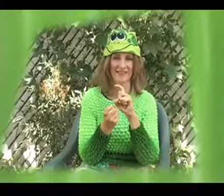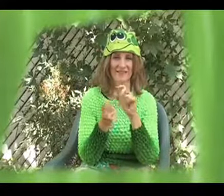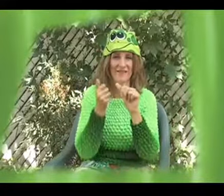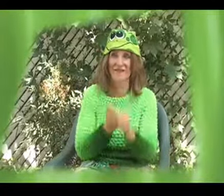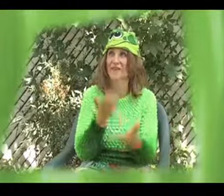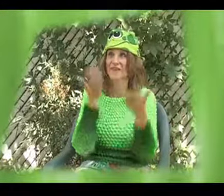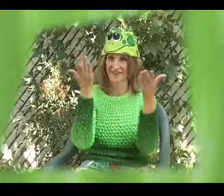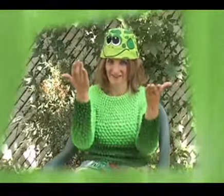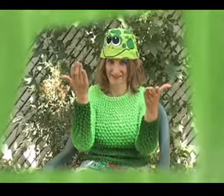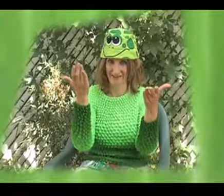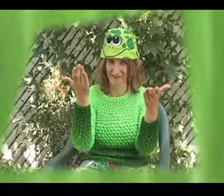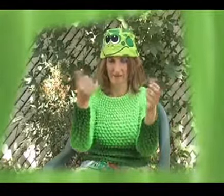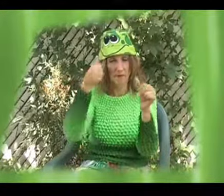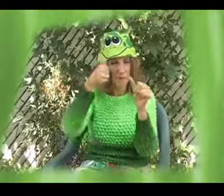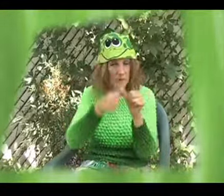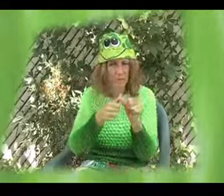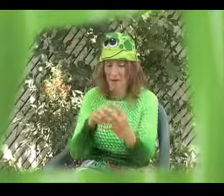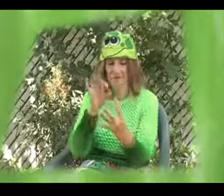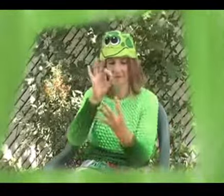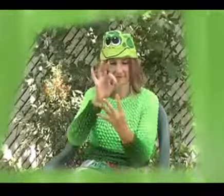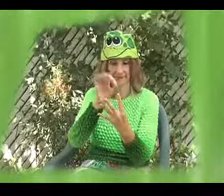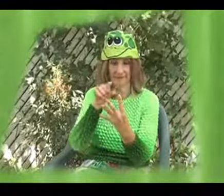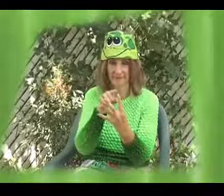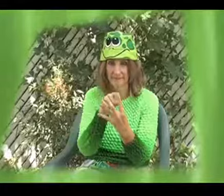will be different. Our lives will be changed. And remember,